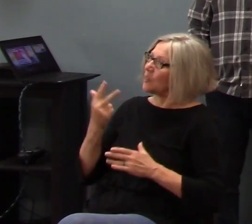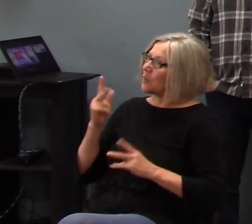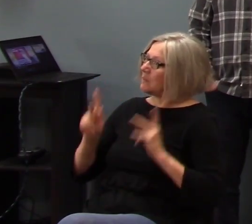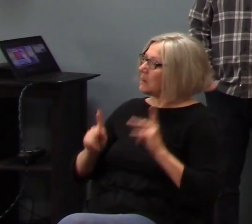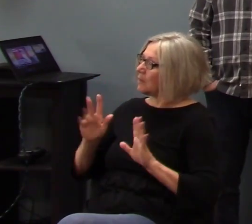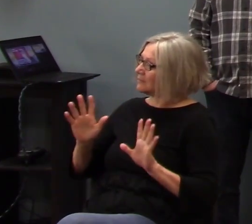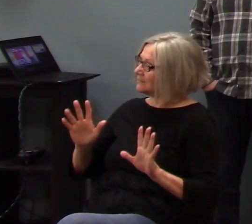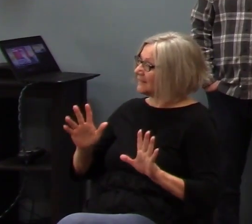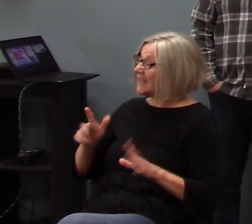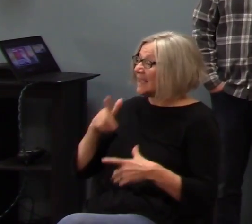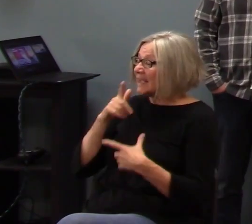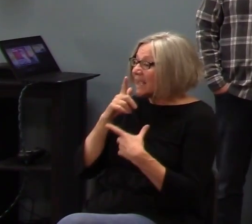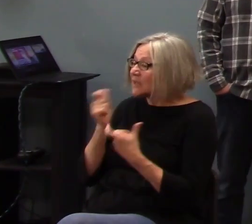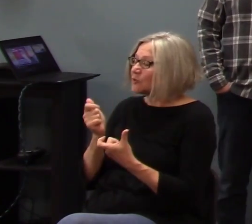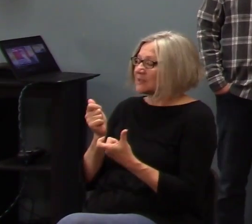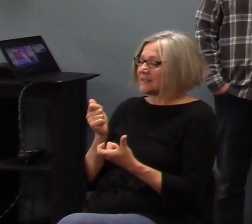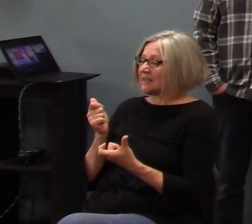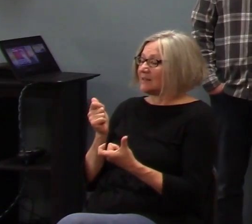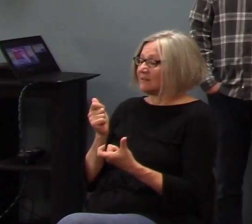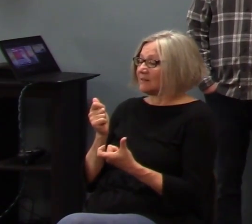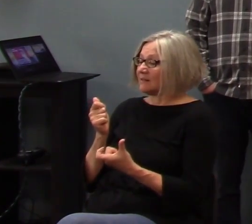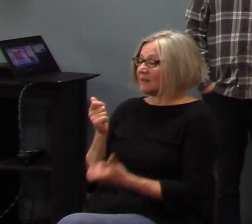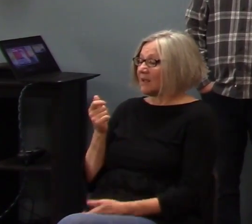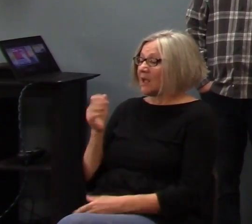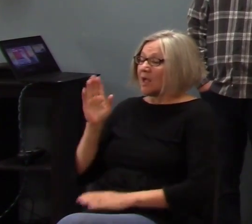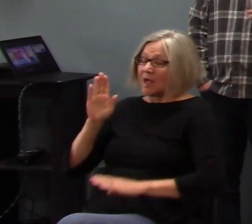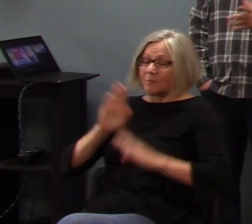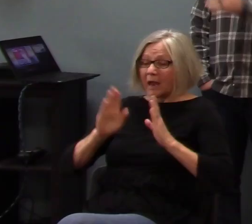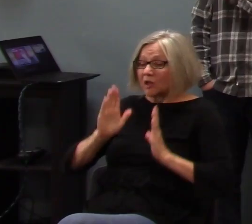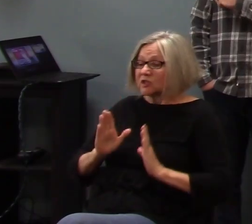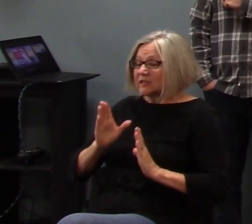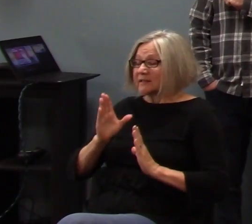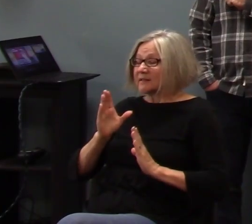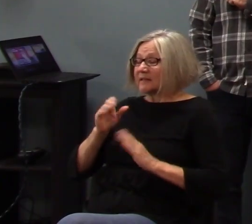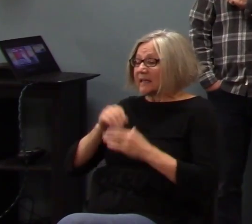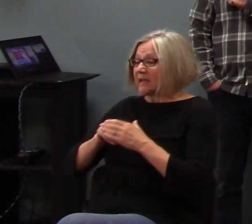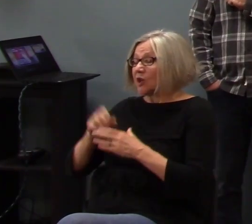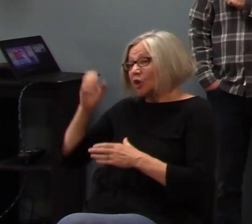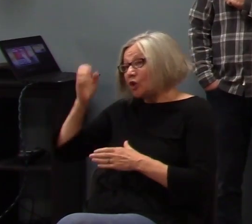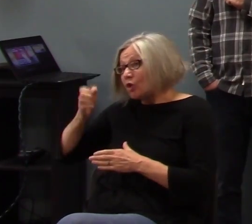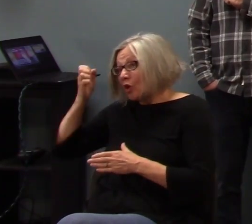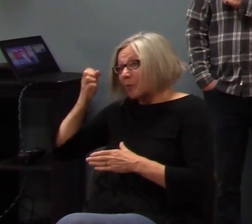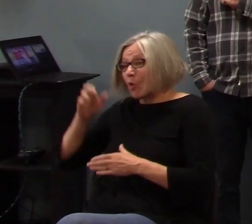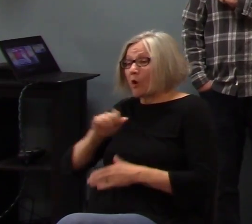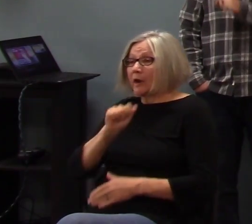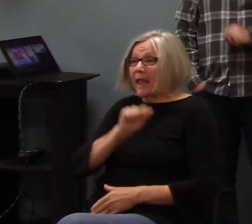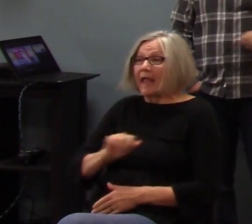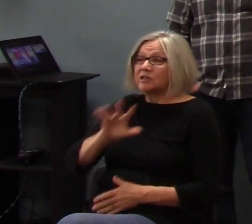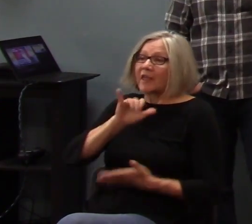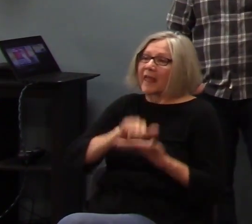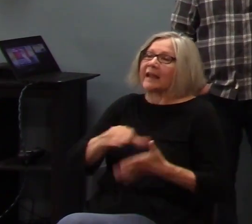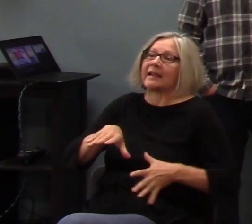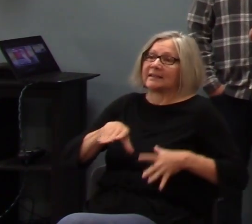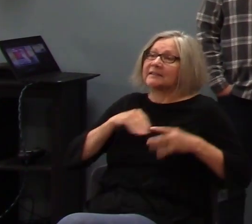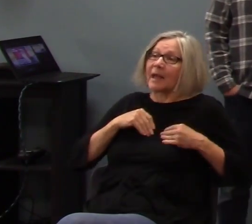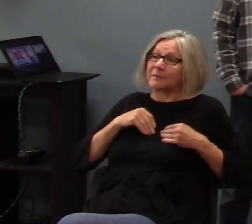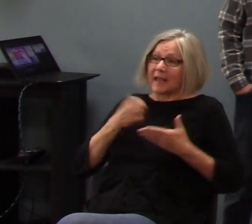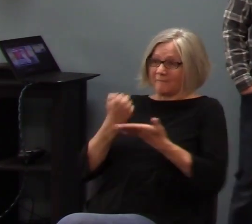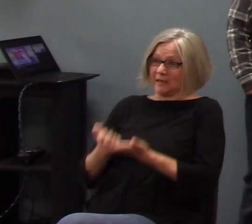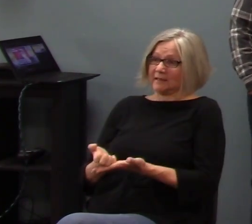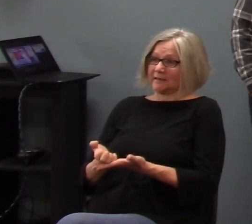Interestingly, they're far more likely to be a biologist in Europe or Asia that is able to accept the evidence. American biologists